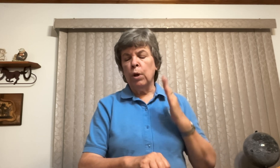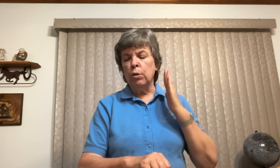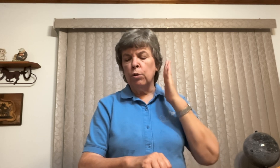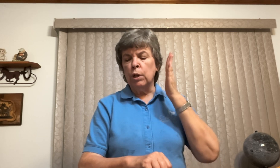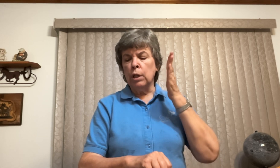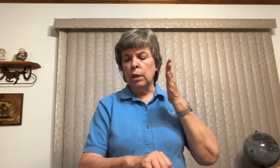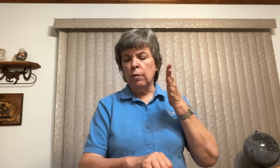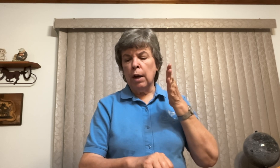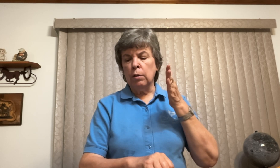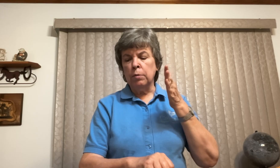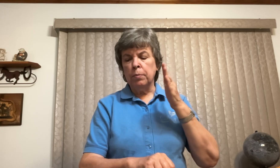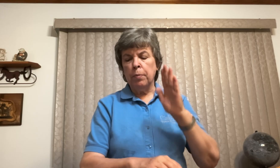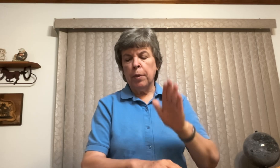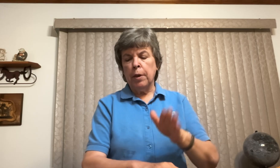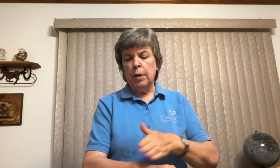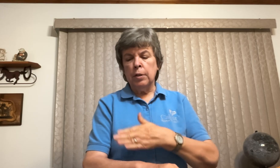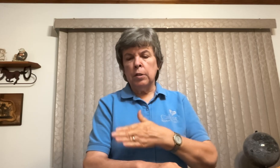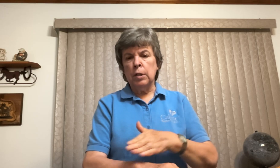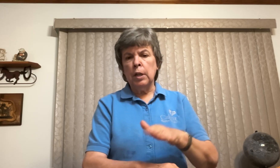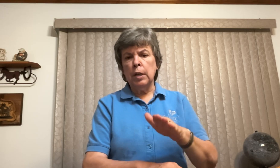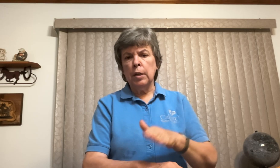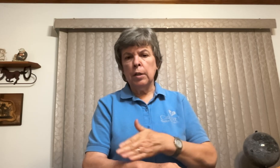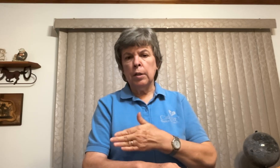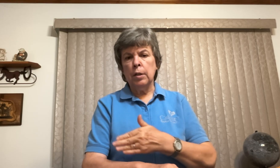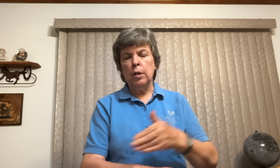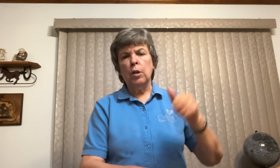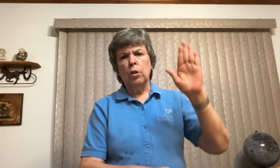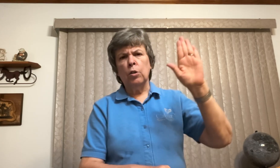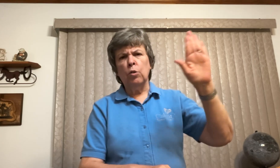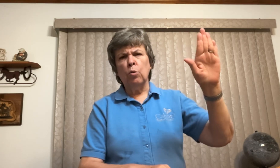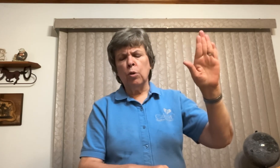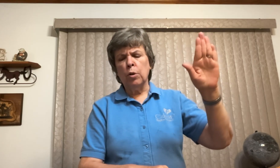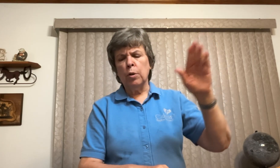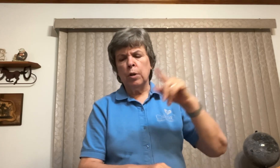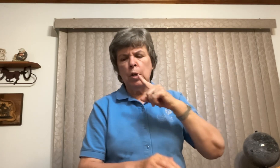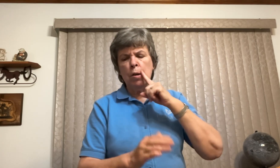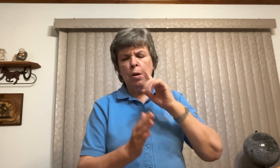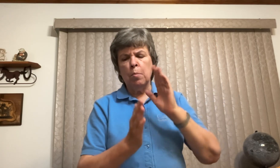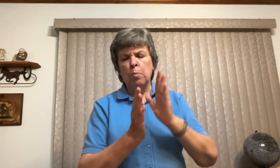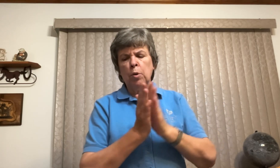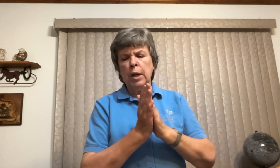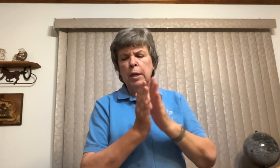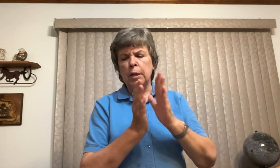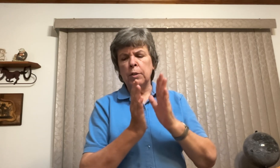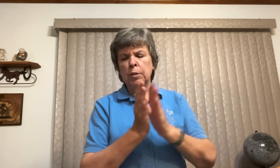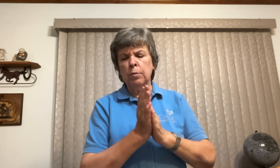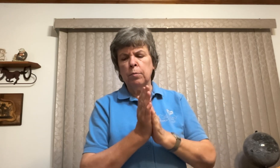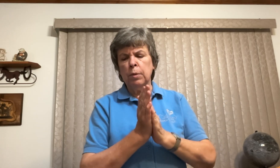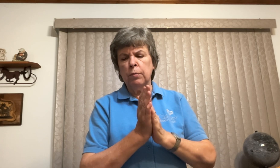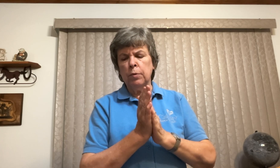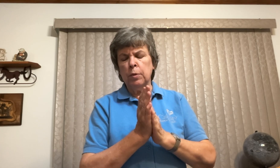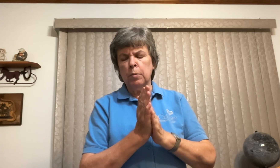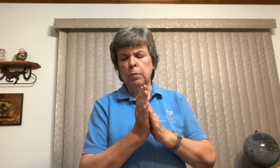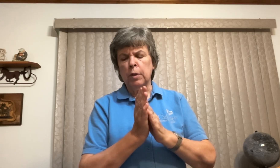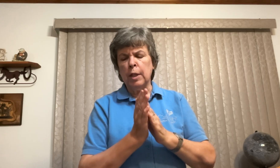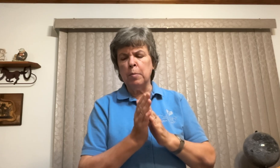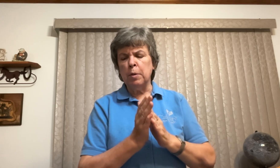Will, you can leave out. Sing your praise. We've done that